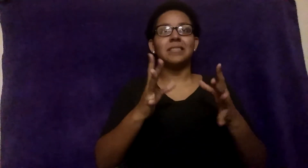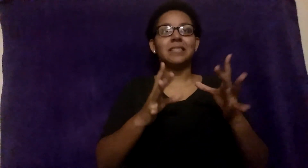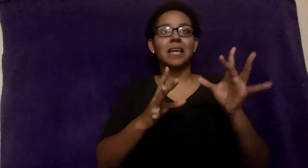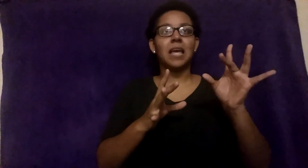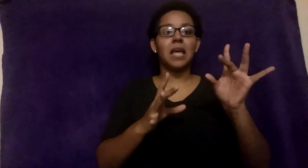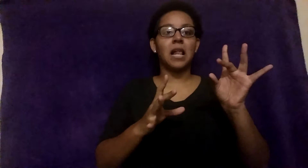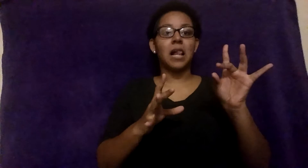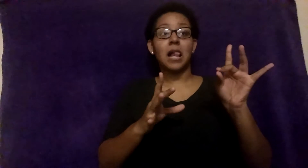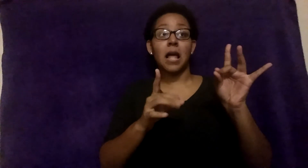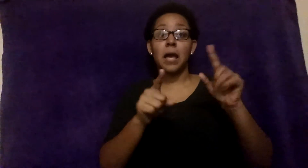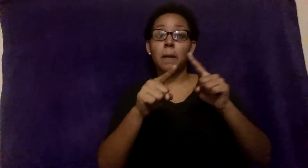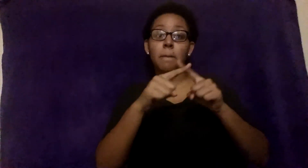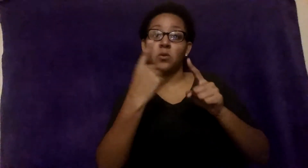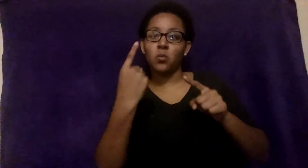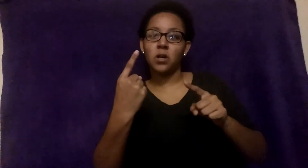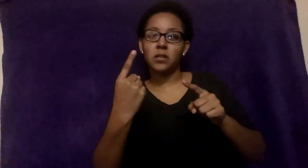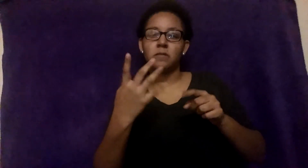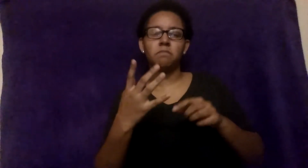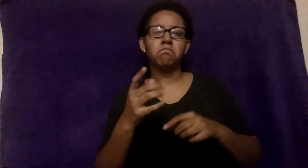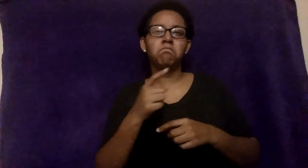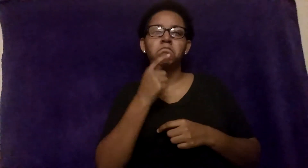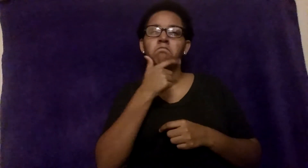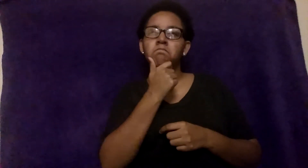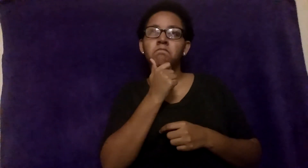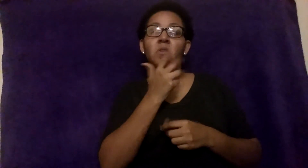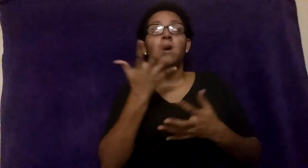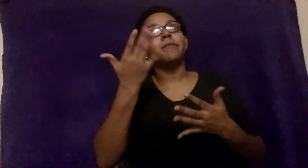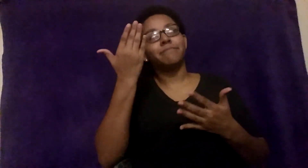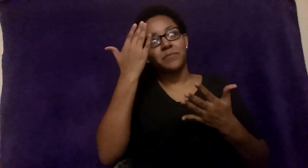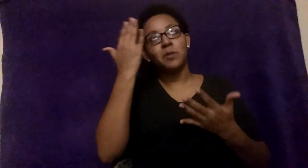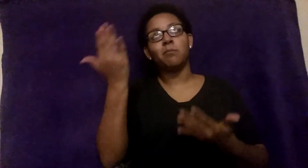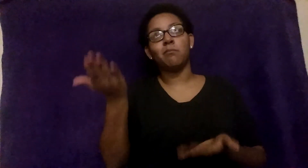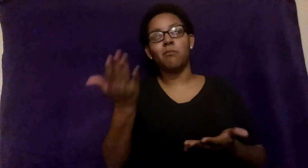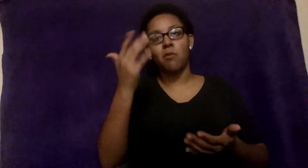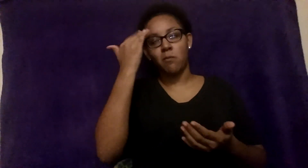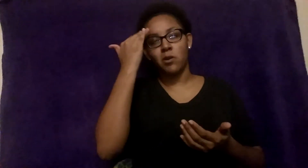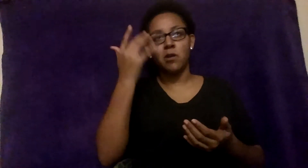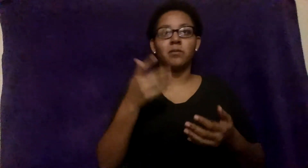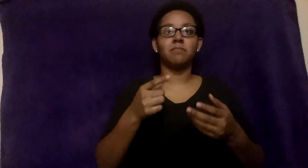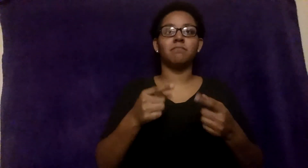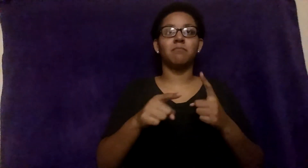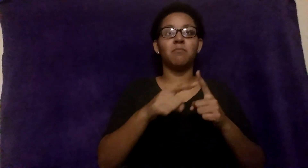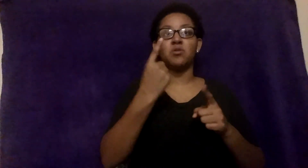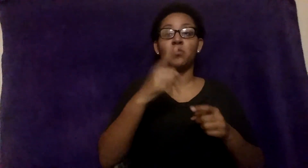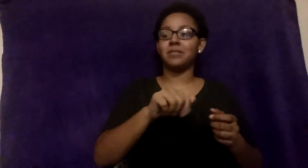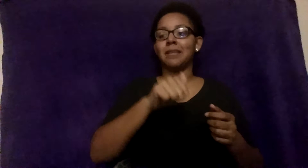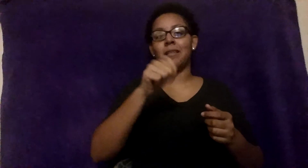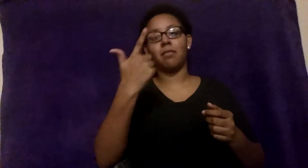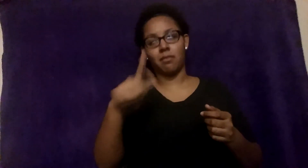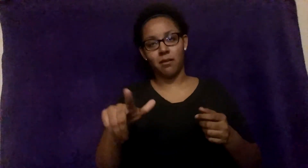is? 8 plus 1. Well, you might already know it. Plus 1 is just the next number. But if we look at the number line, you start at